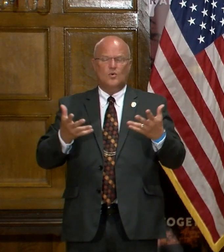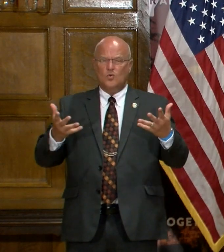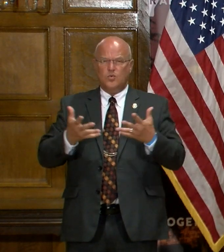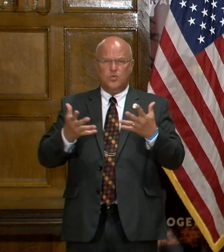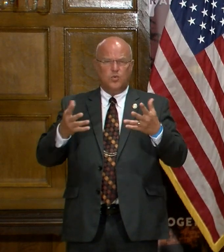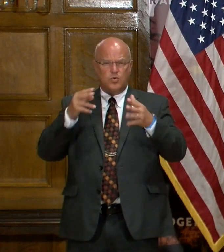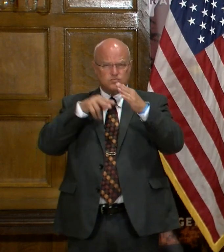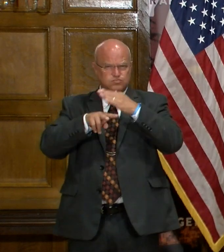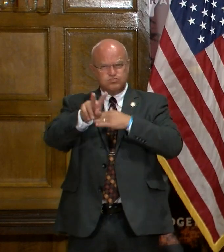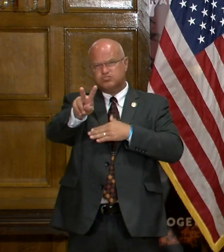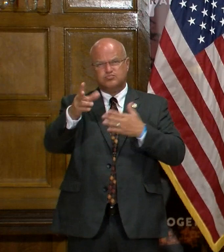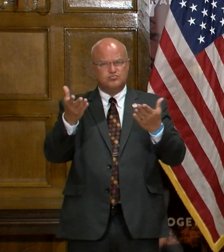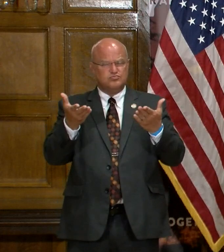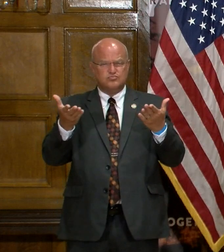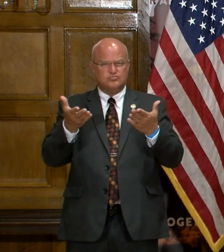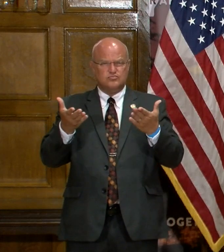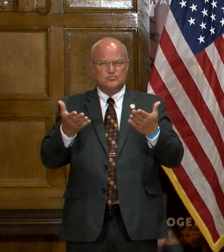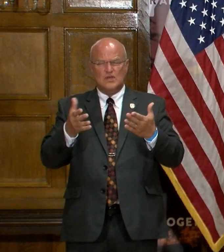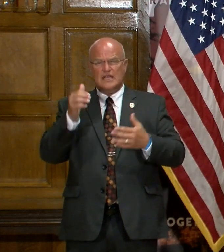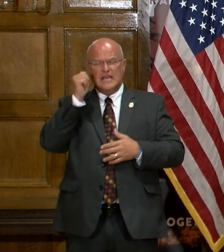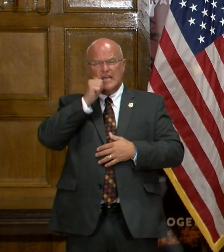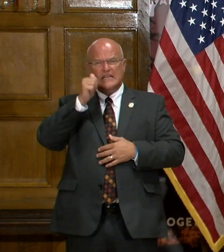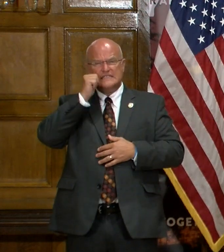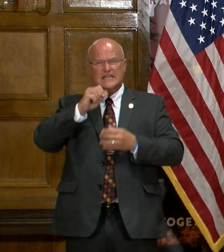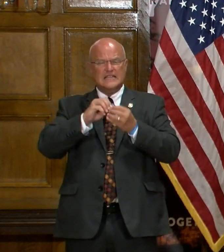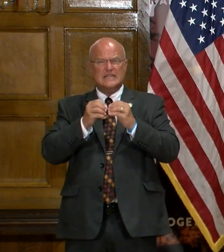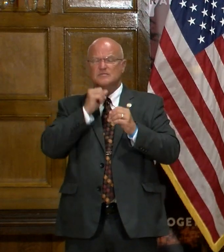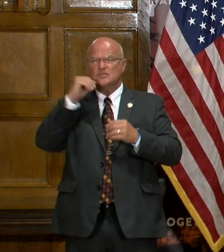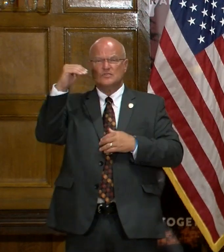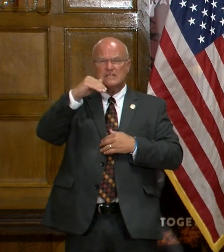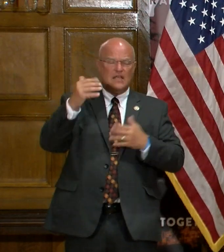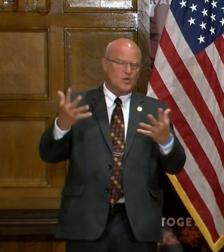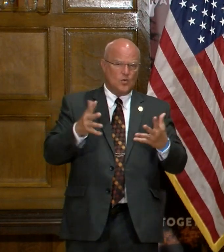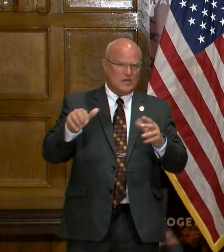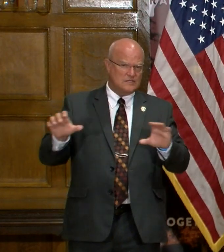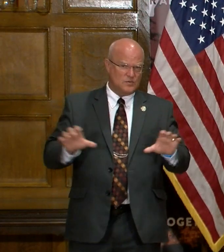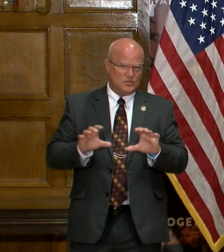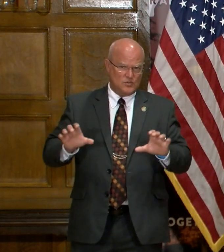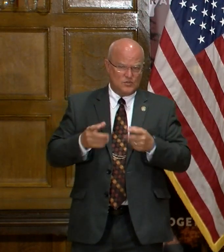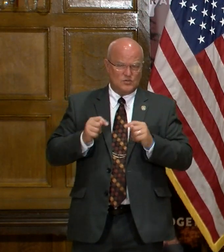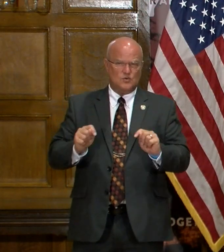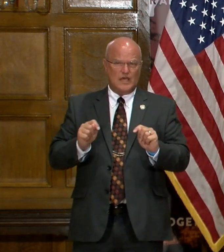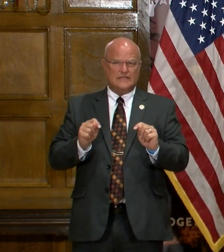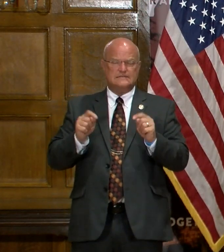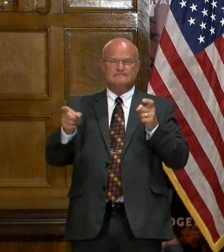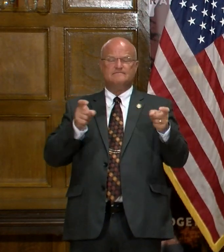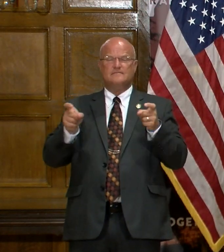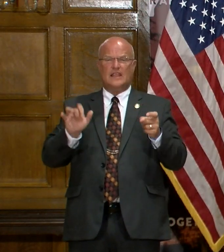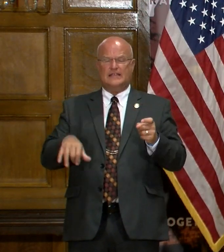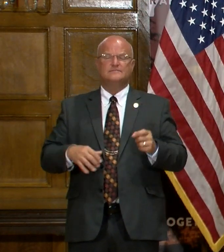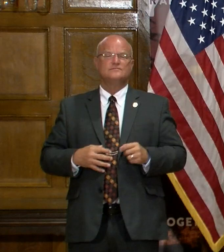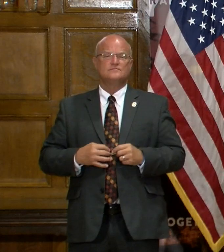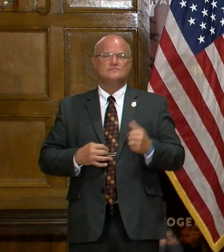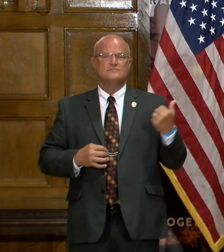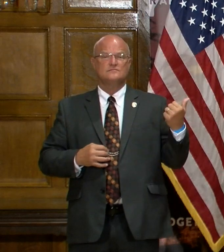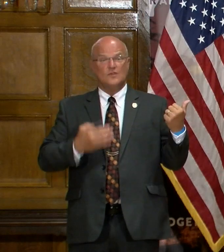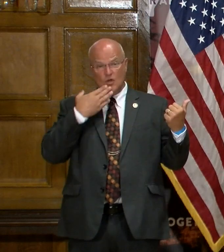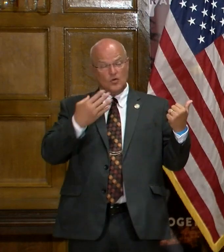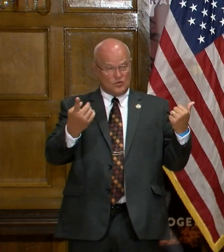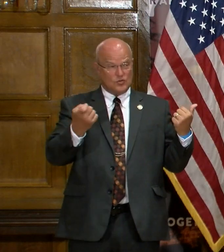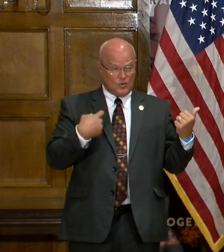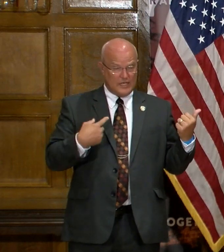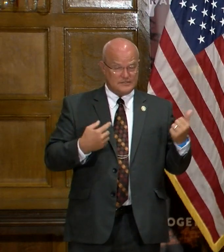What's the outlook look like from here? And if those daily case numbers don't decline, what else can you do to try to get them to do so? Well, it's a very